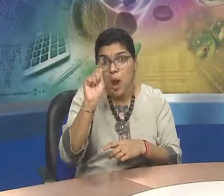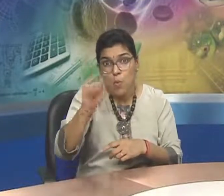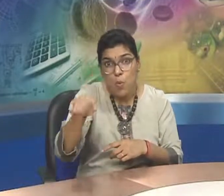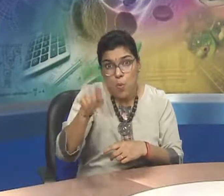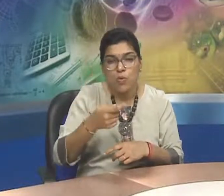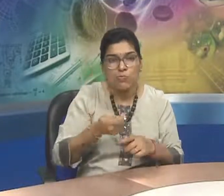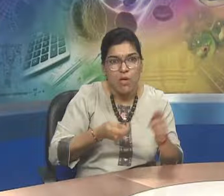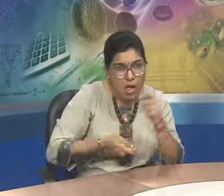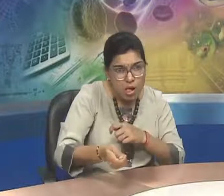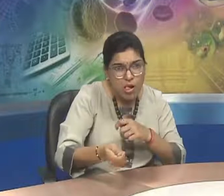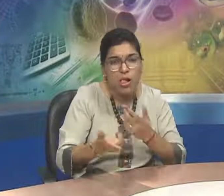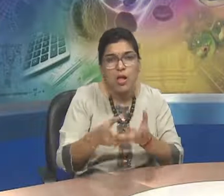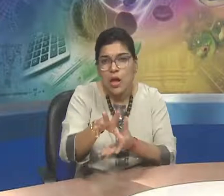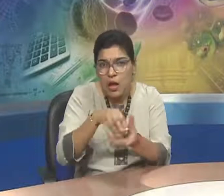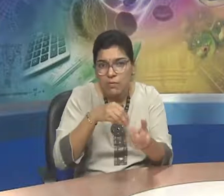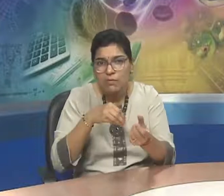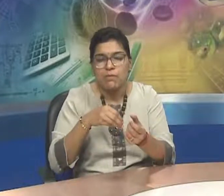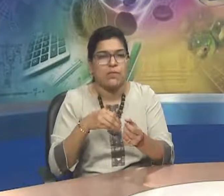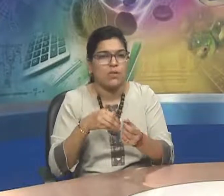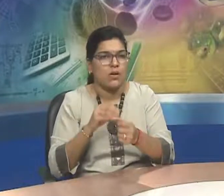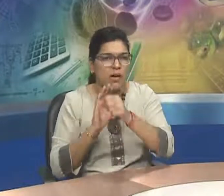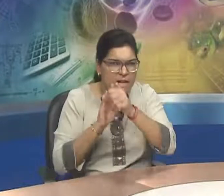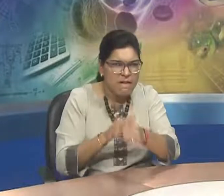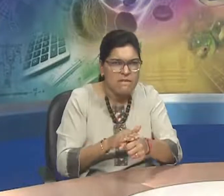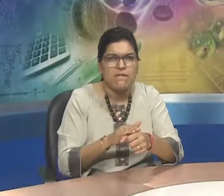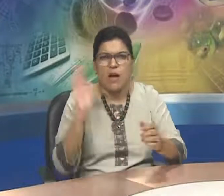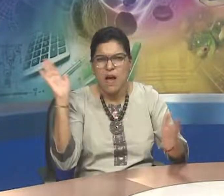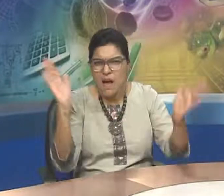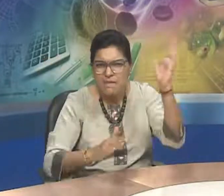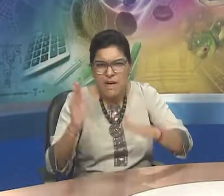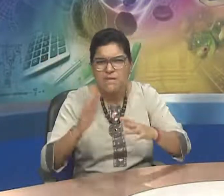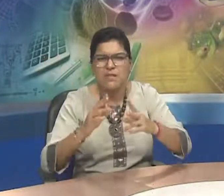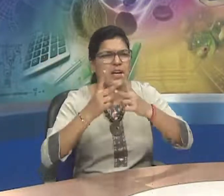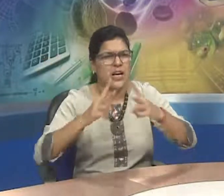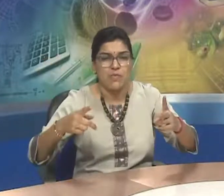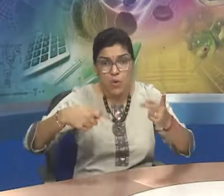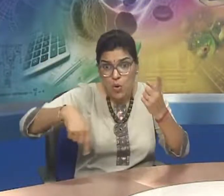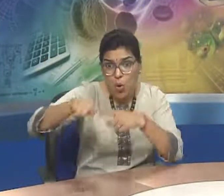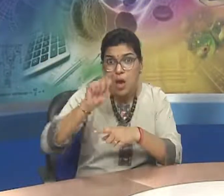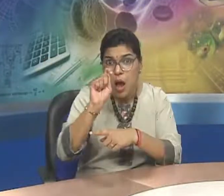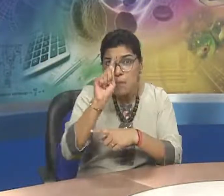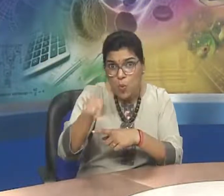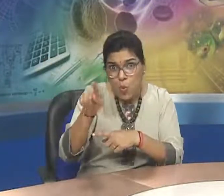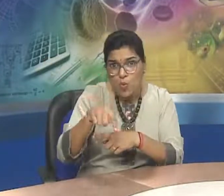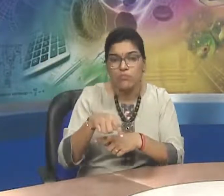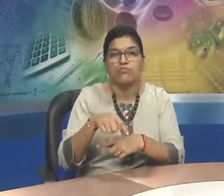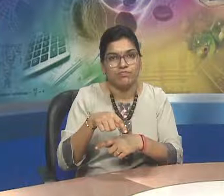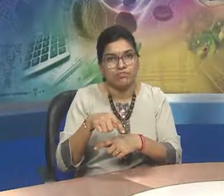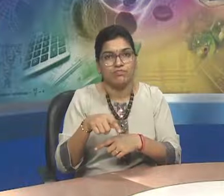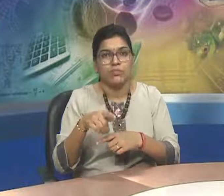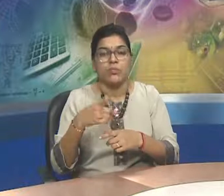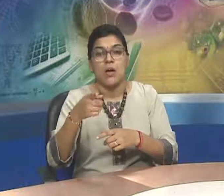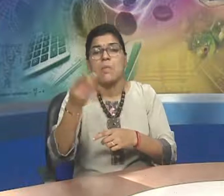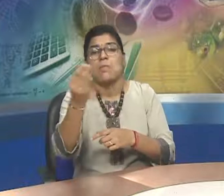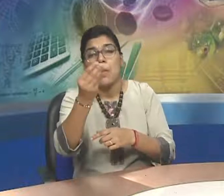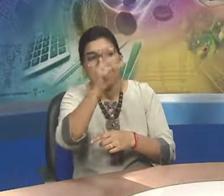in a public office to which she or he is not entitled.